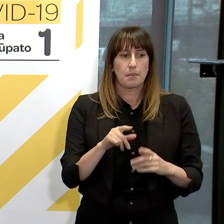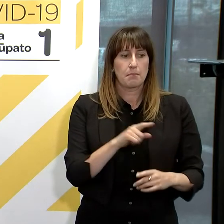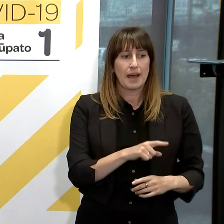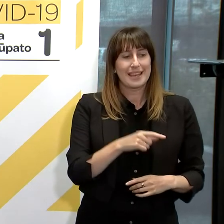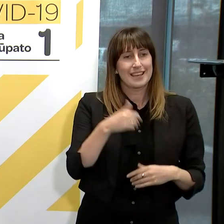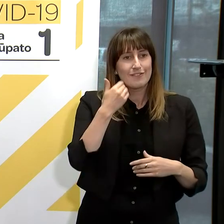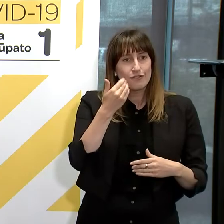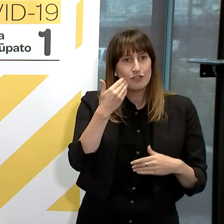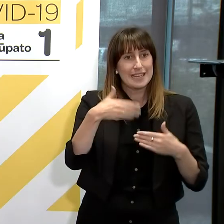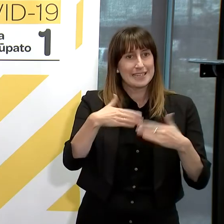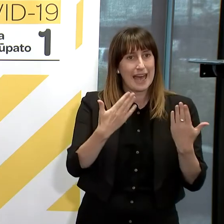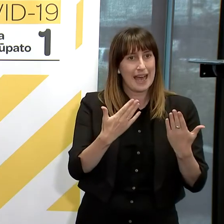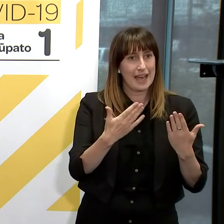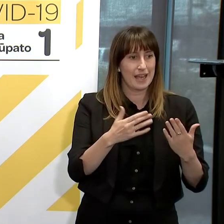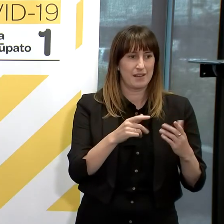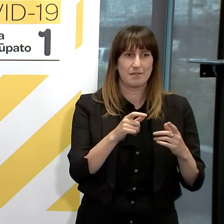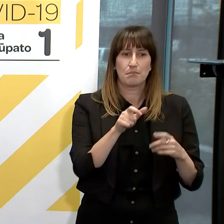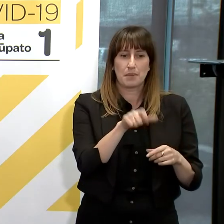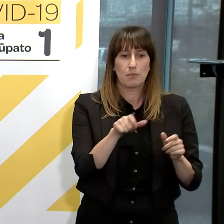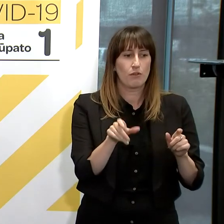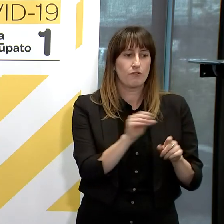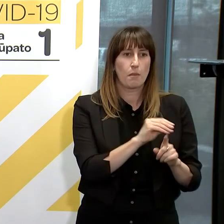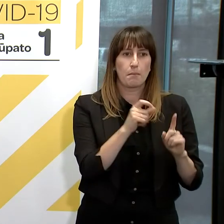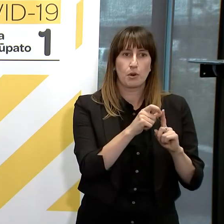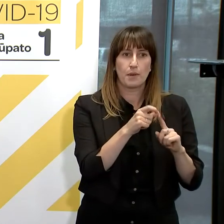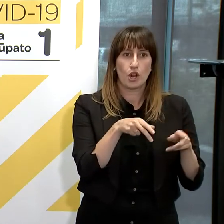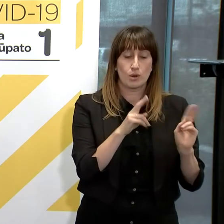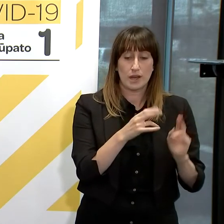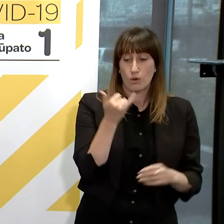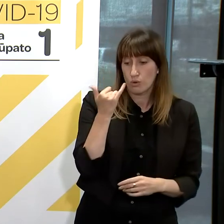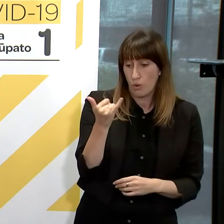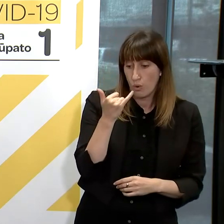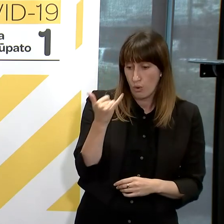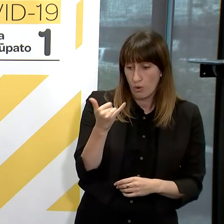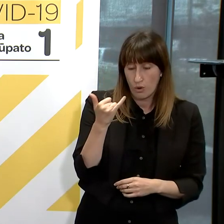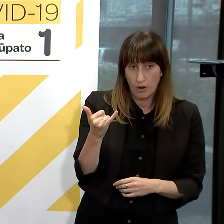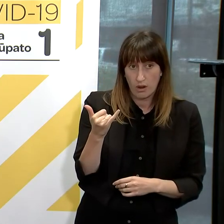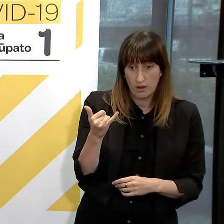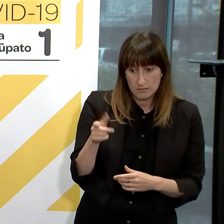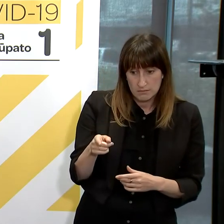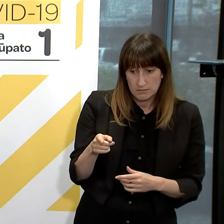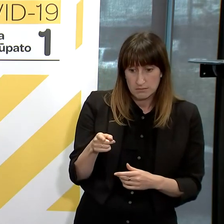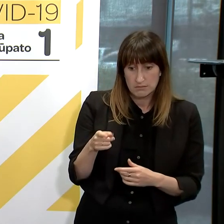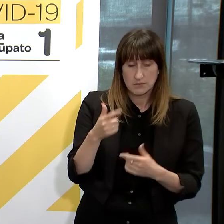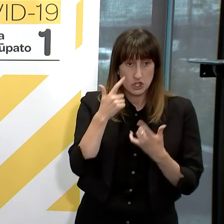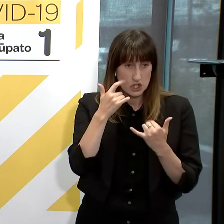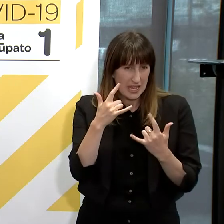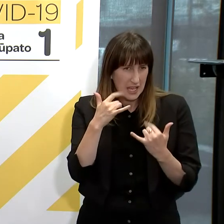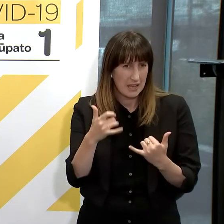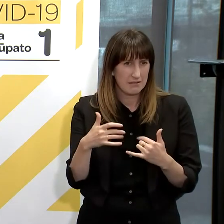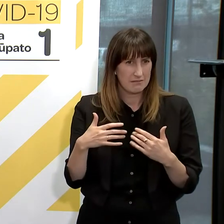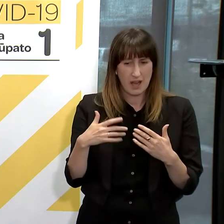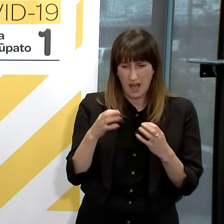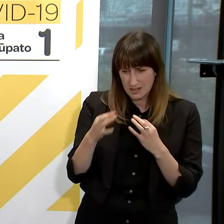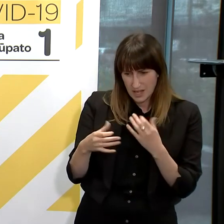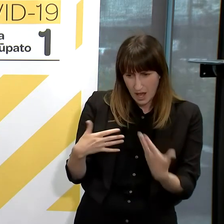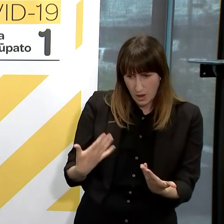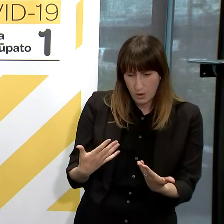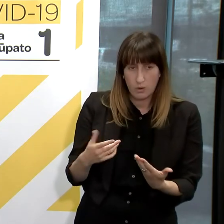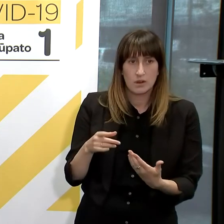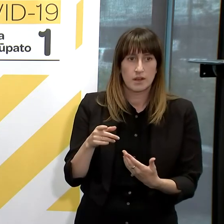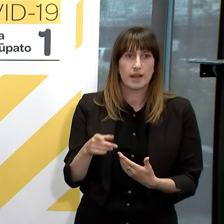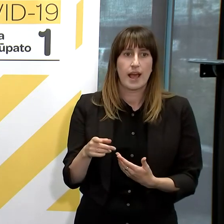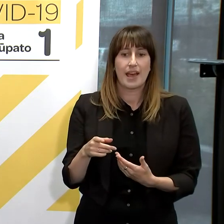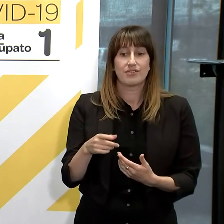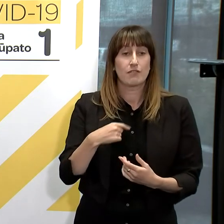call from our National Contact Tracing Centre. That has been occurring, and that's obviously an opportunity to reiterate the advice to stay